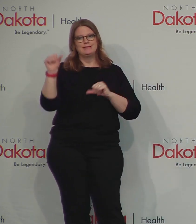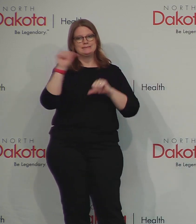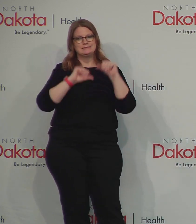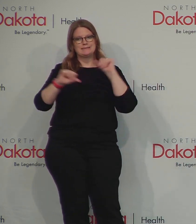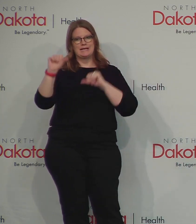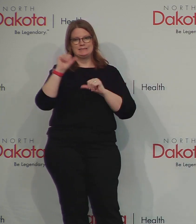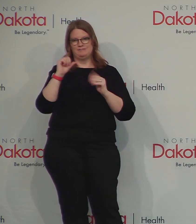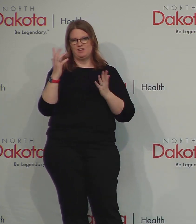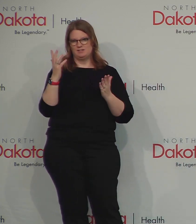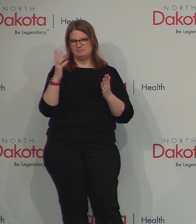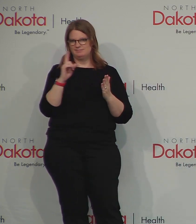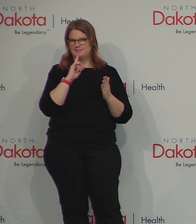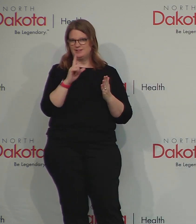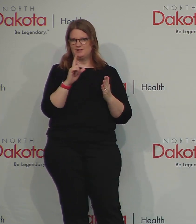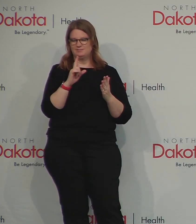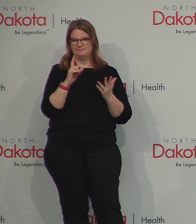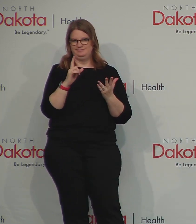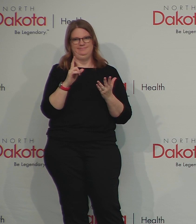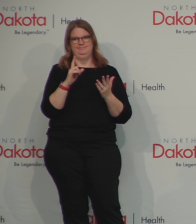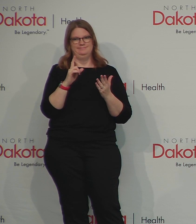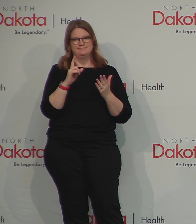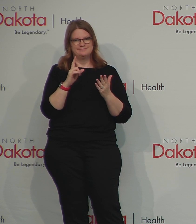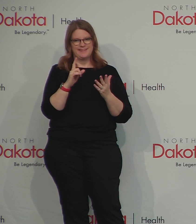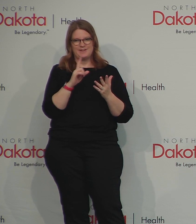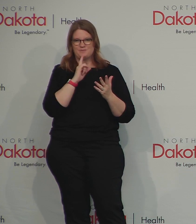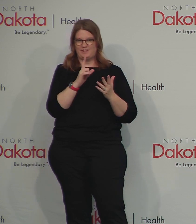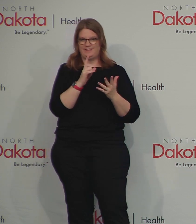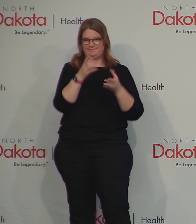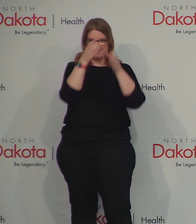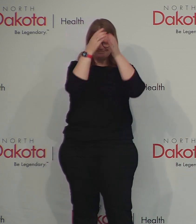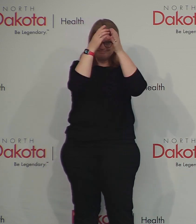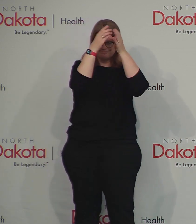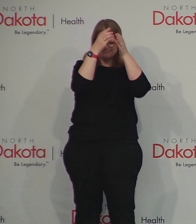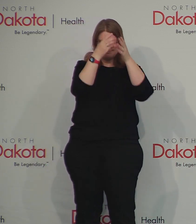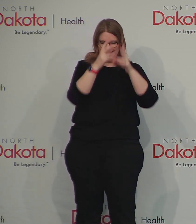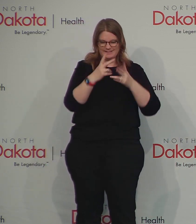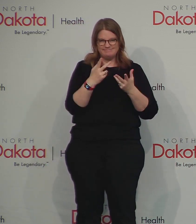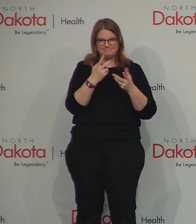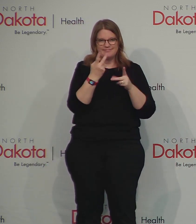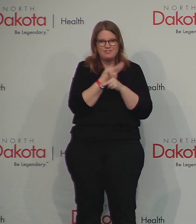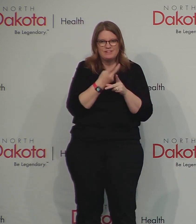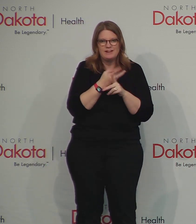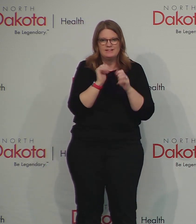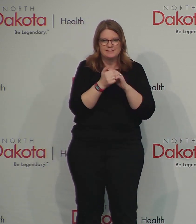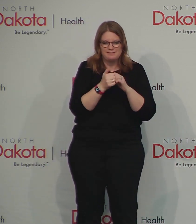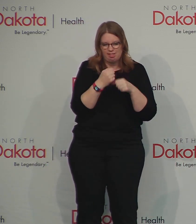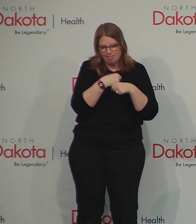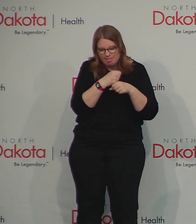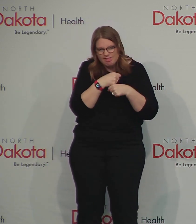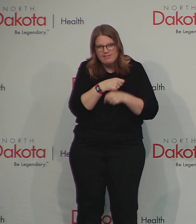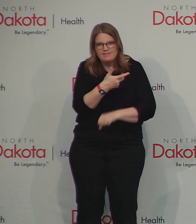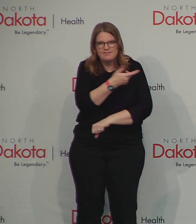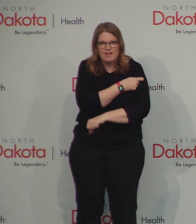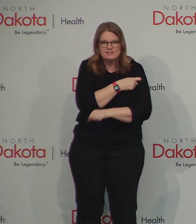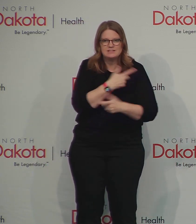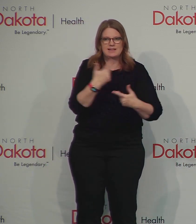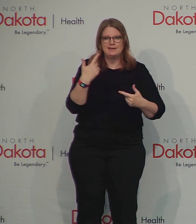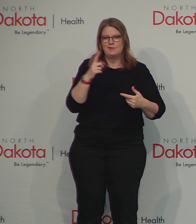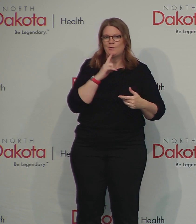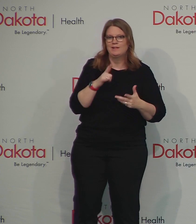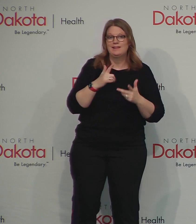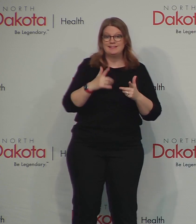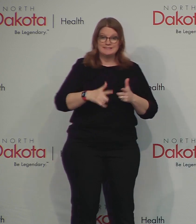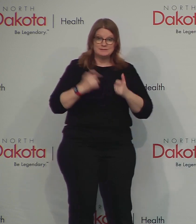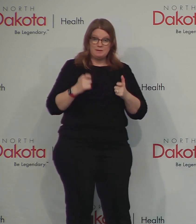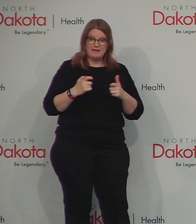that created these therapeutics, for all of our frontline healthcare workers. We can be grateful for the enormous energy and speed at which